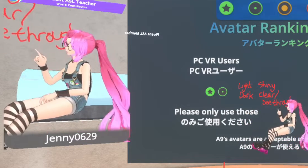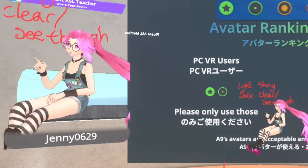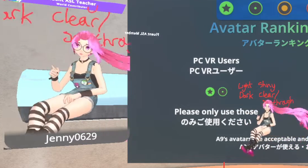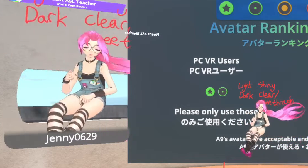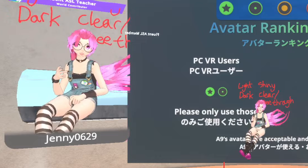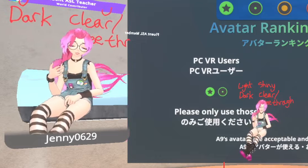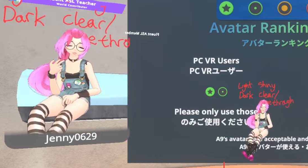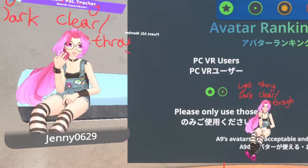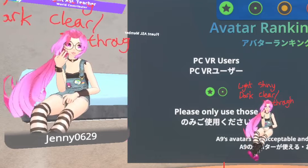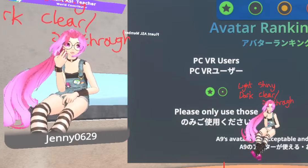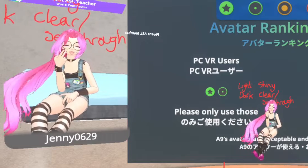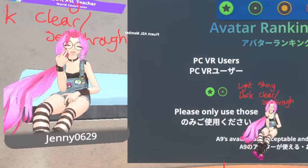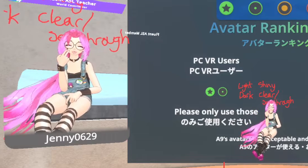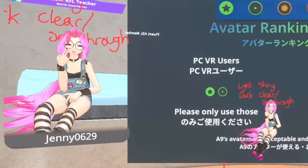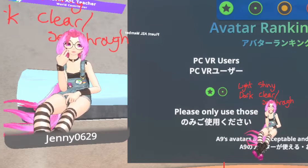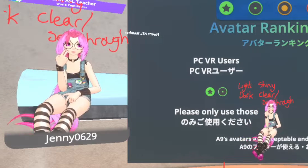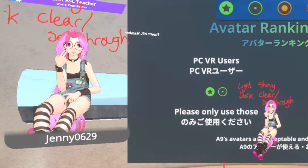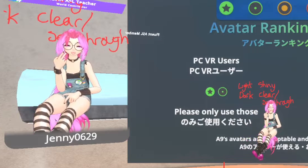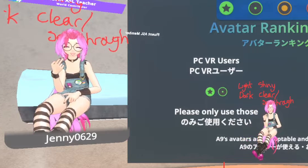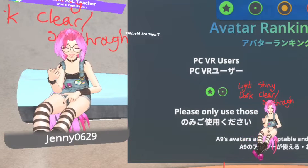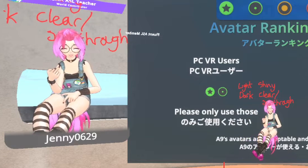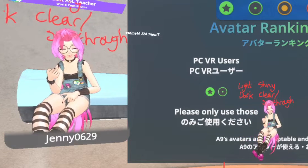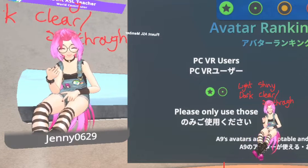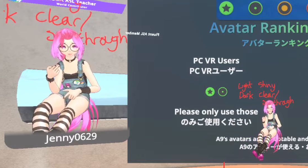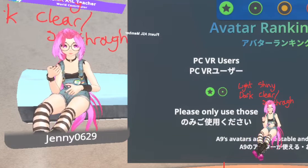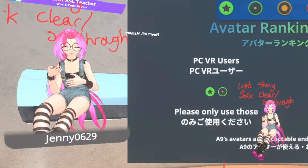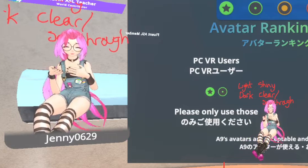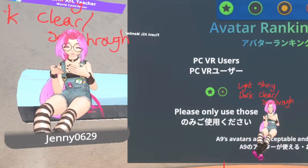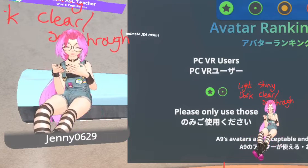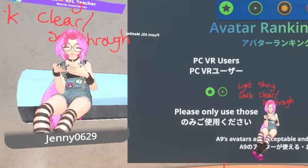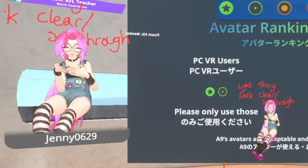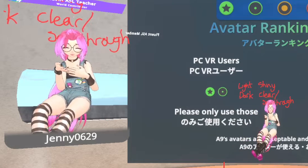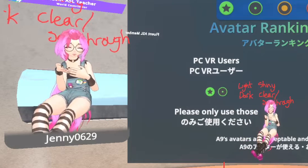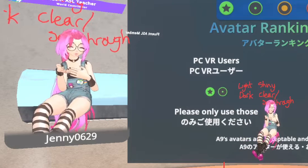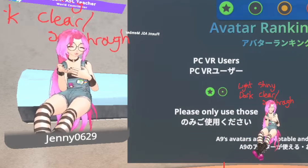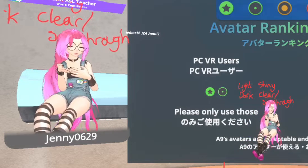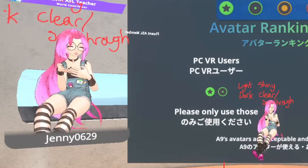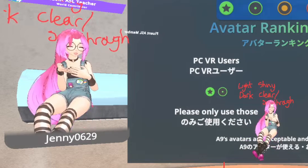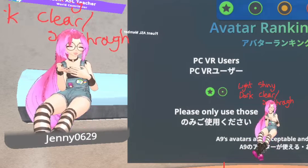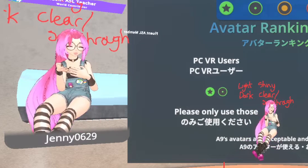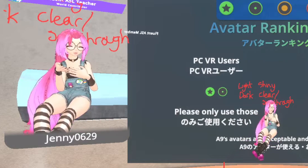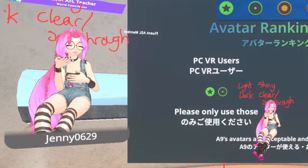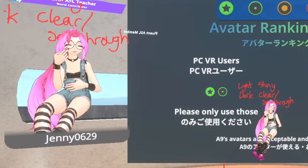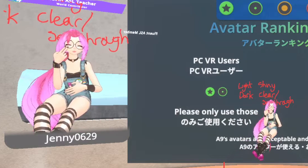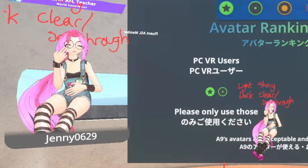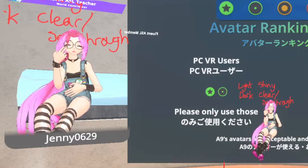through, you could literally sign see through.